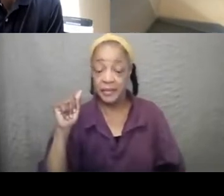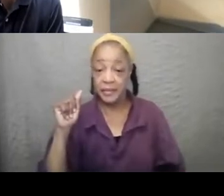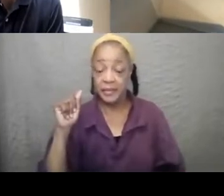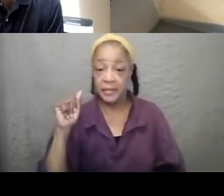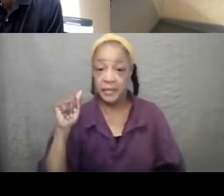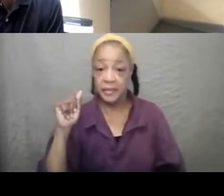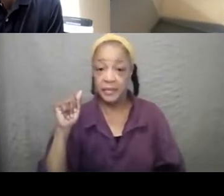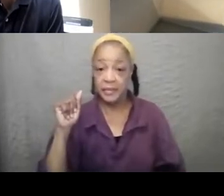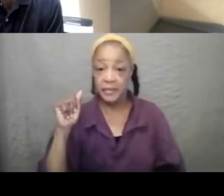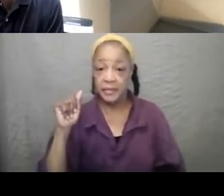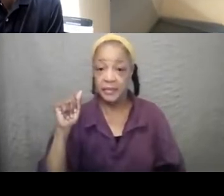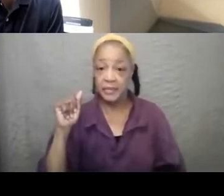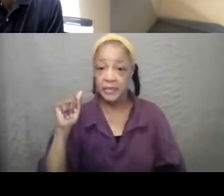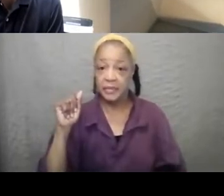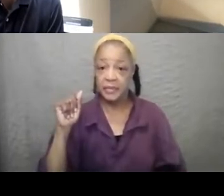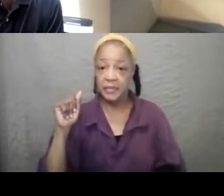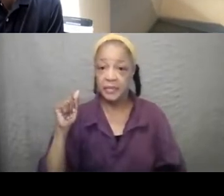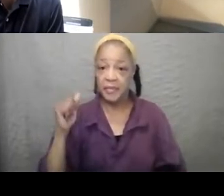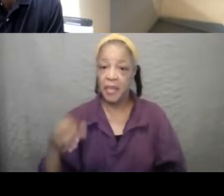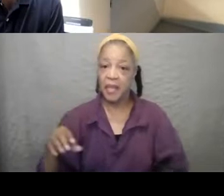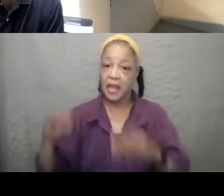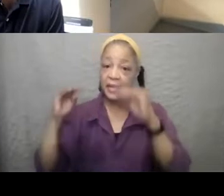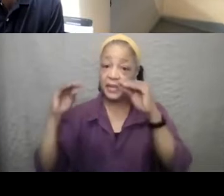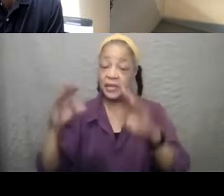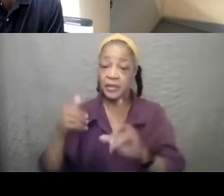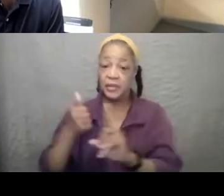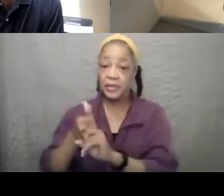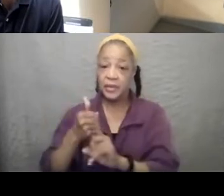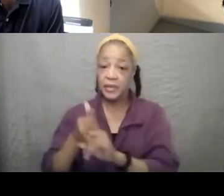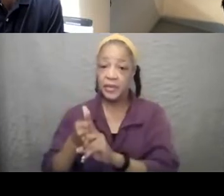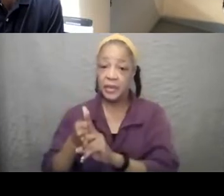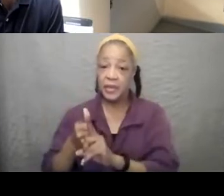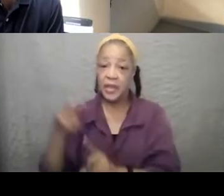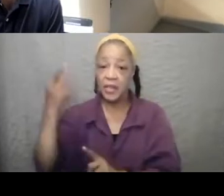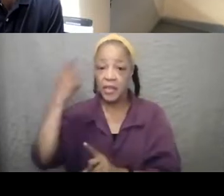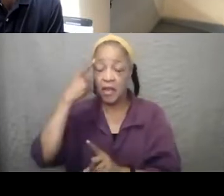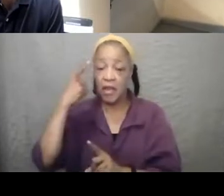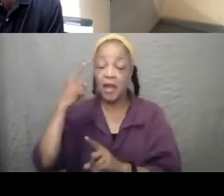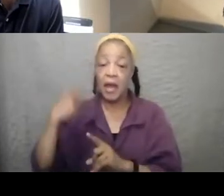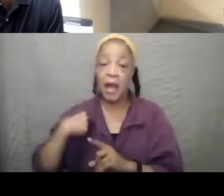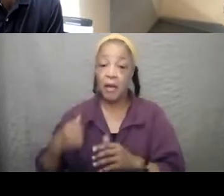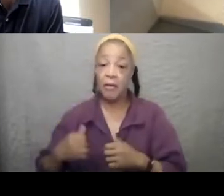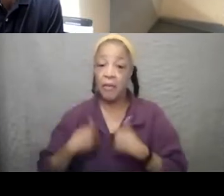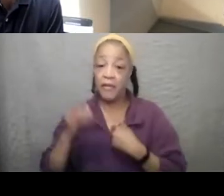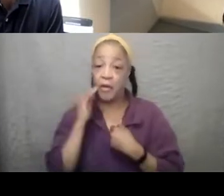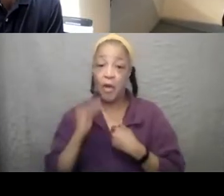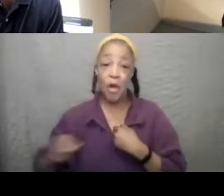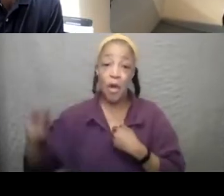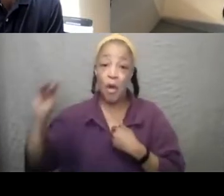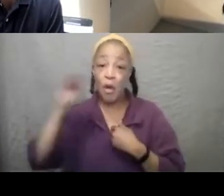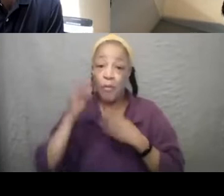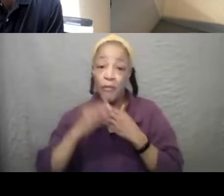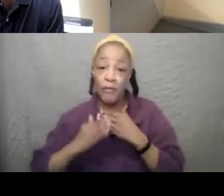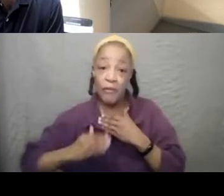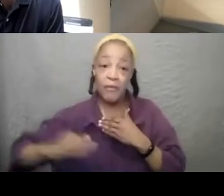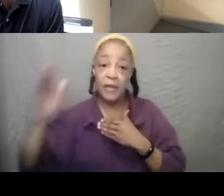she thought I was going to be homebound for the rest of my